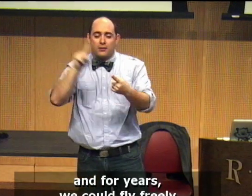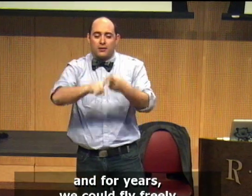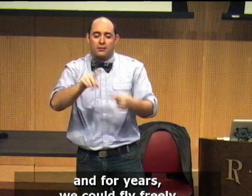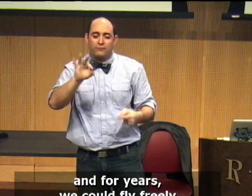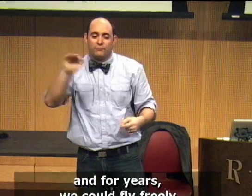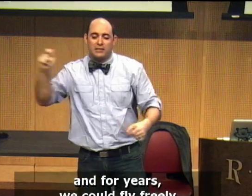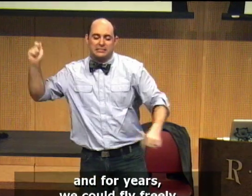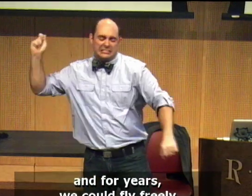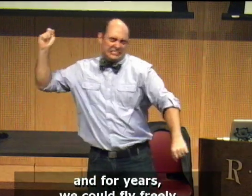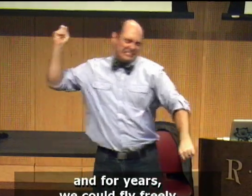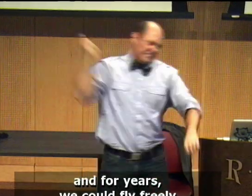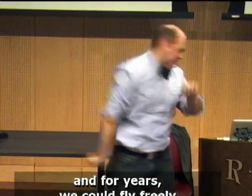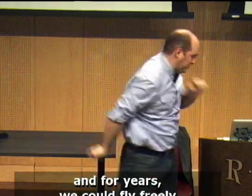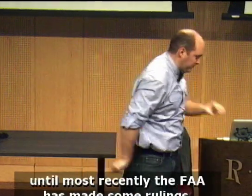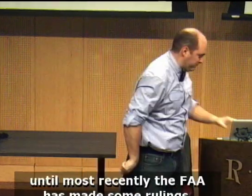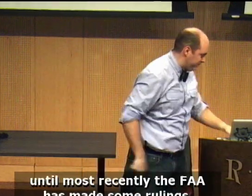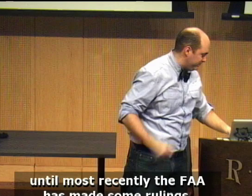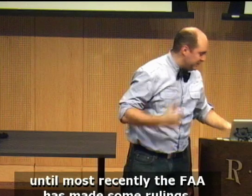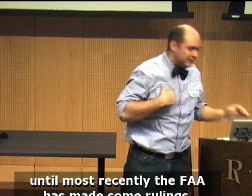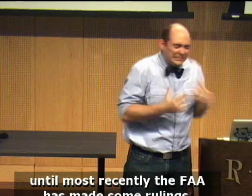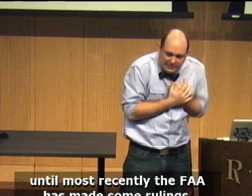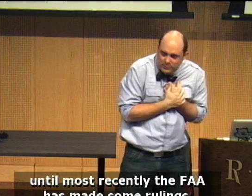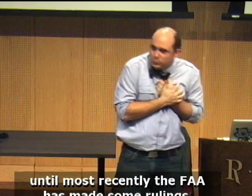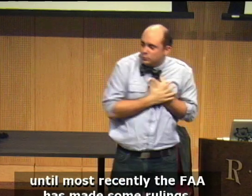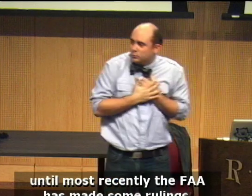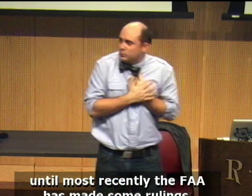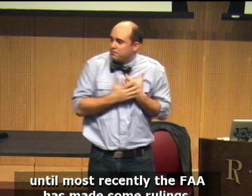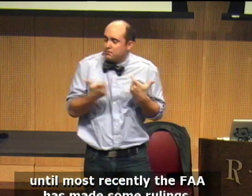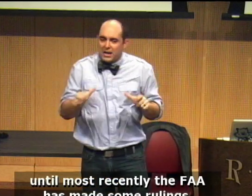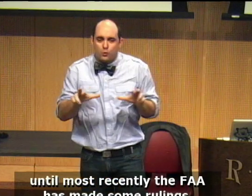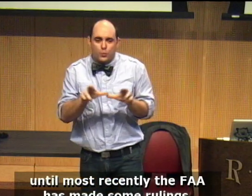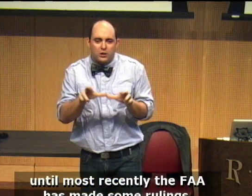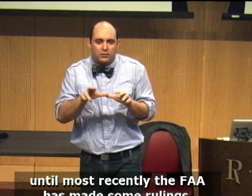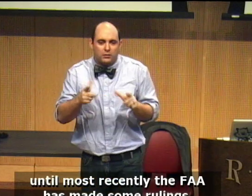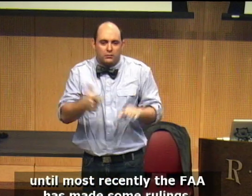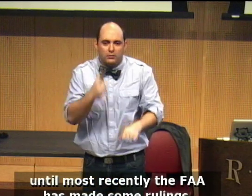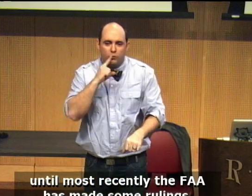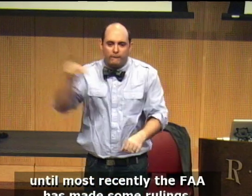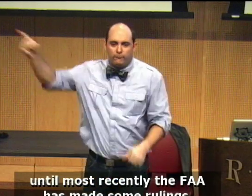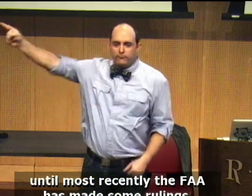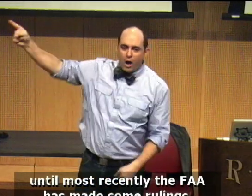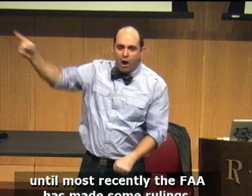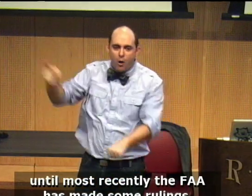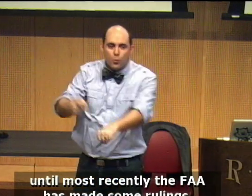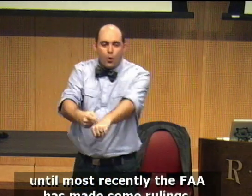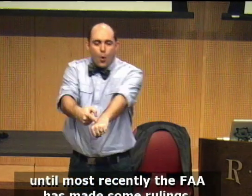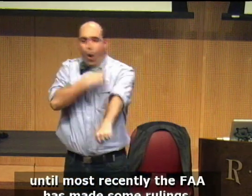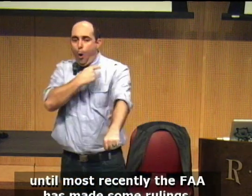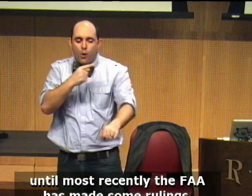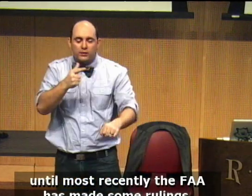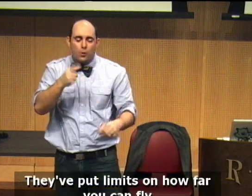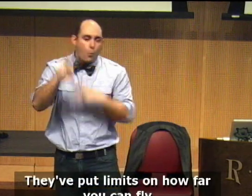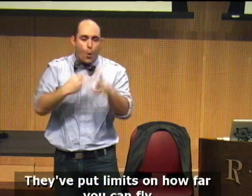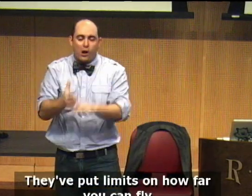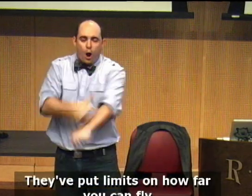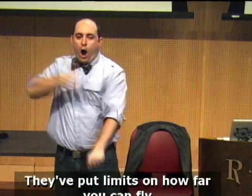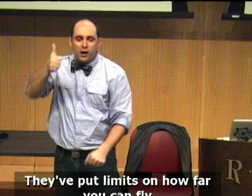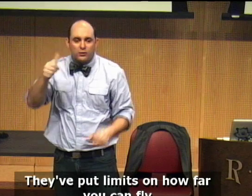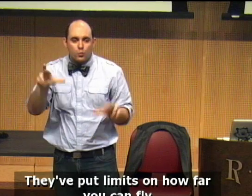freely until most recently the FAA has made some rulings. They've put limits on